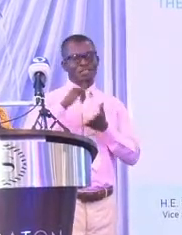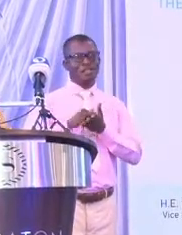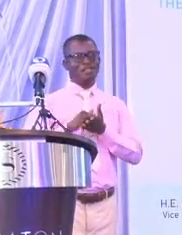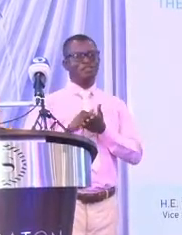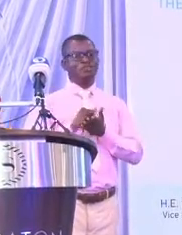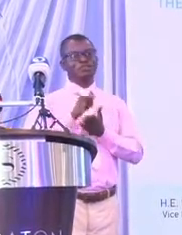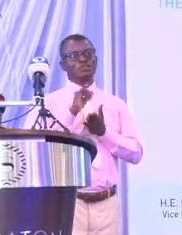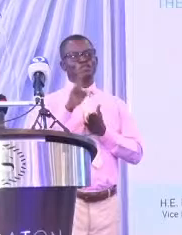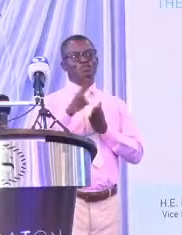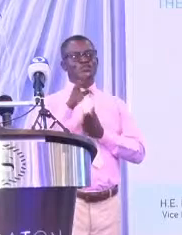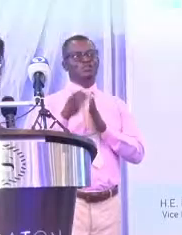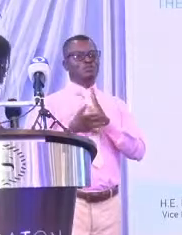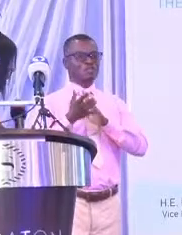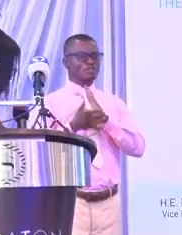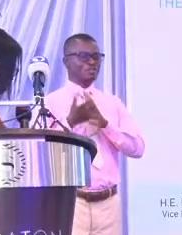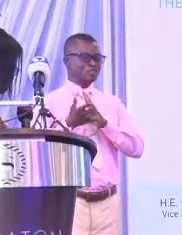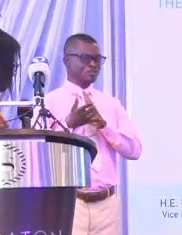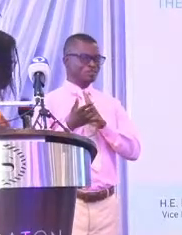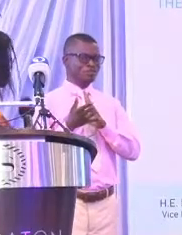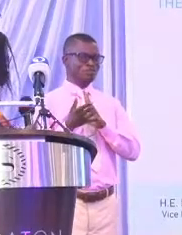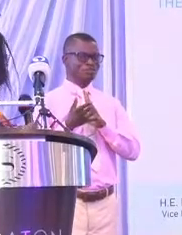that technology